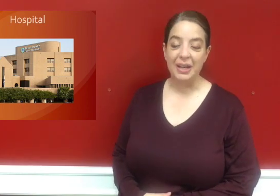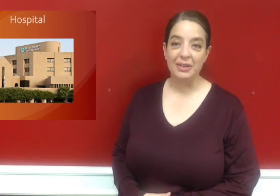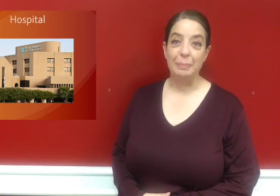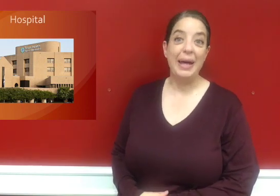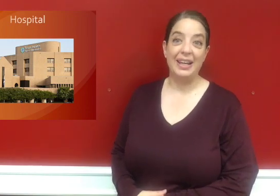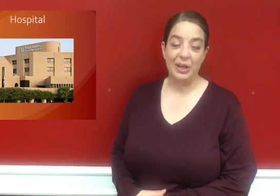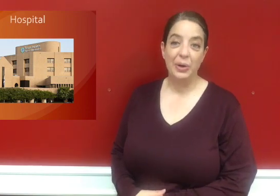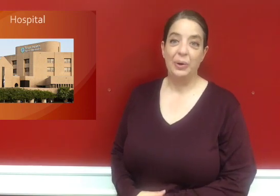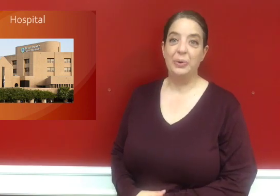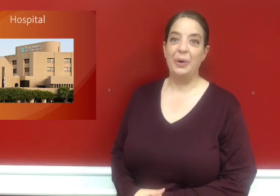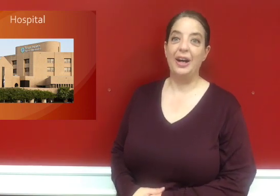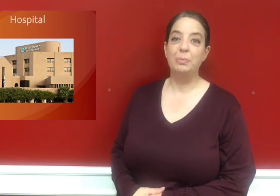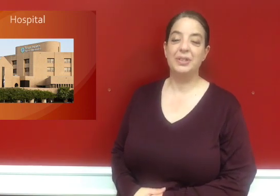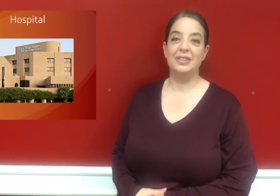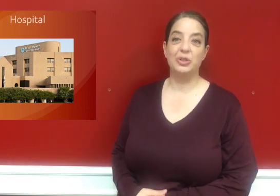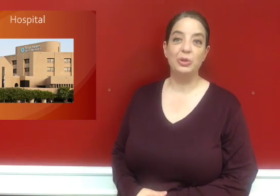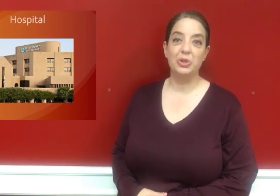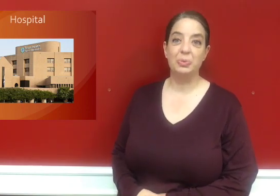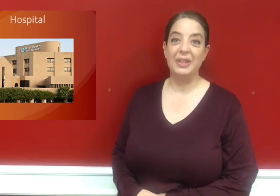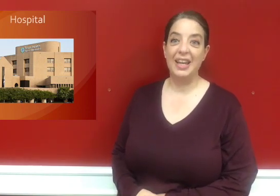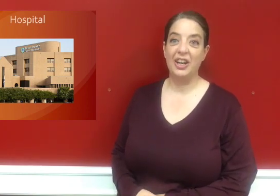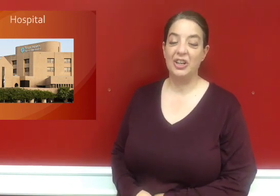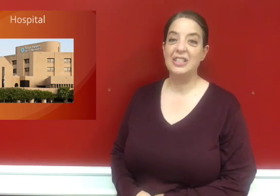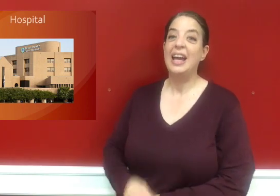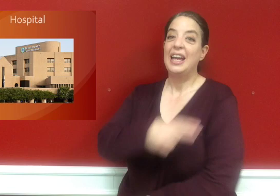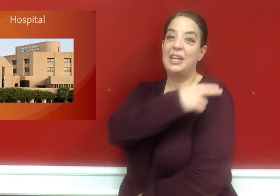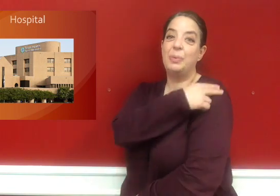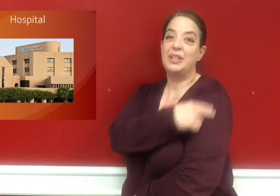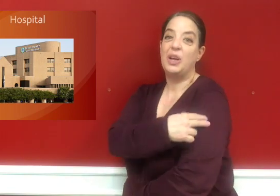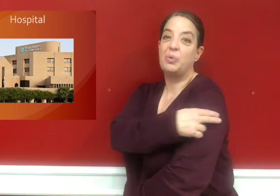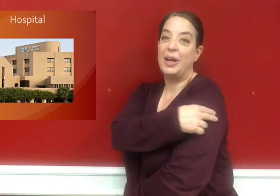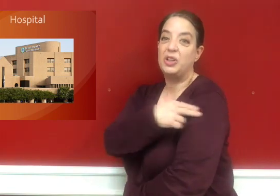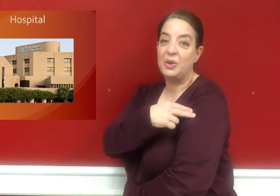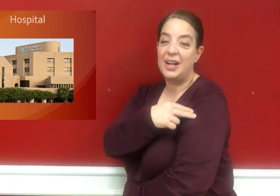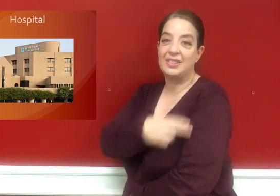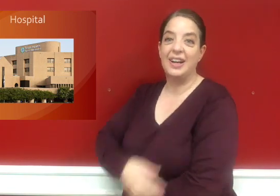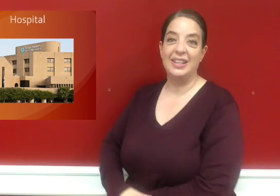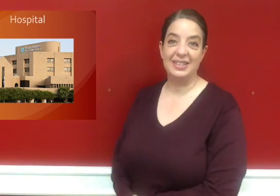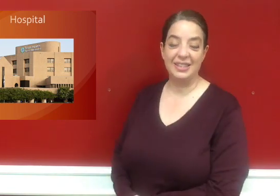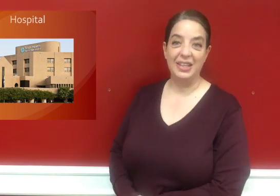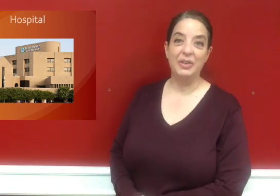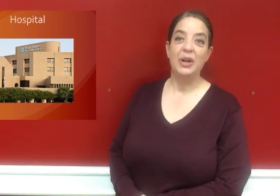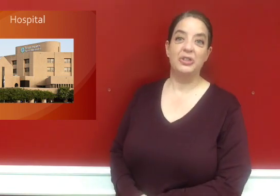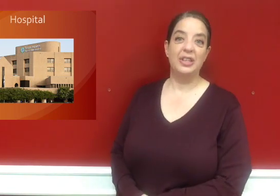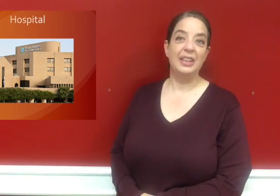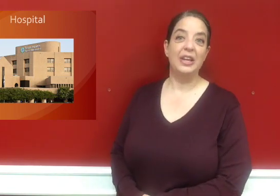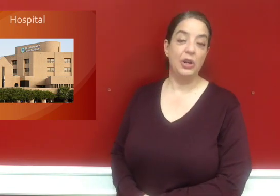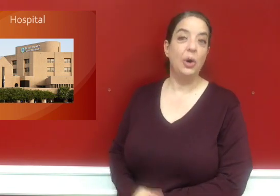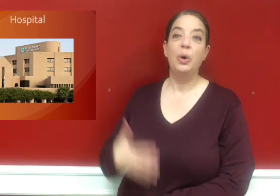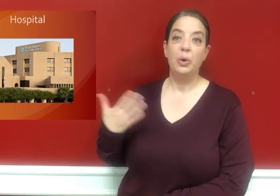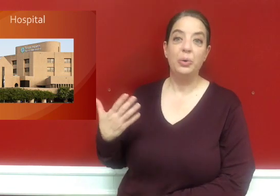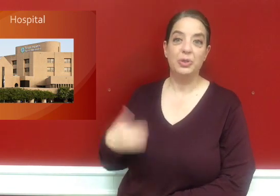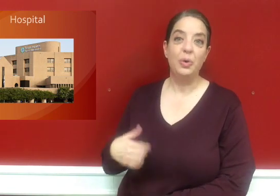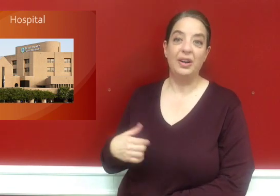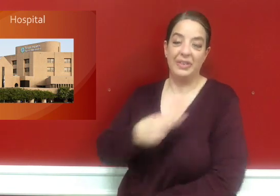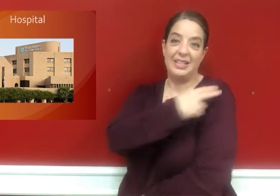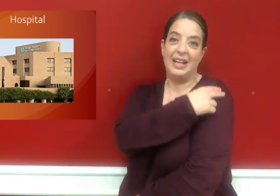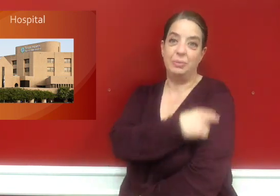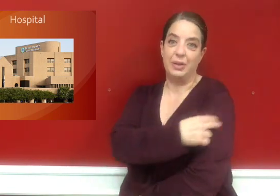the medic, who helps the soldiers when they get hurt. He wears a red cross on his sleeve so that they know who is qualified to help them,